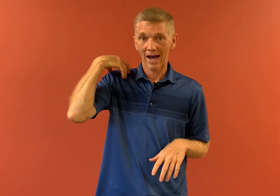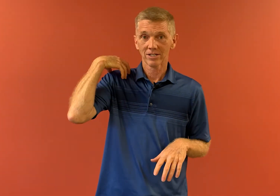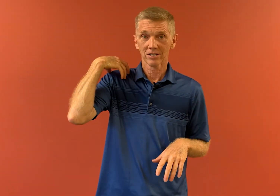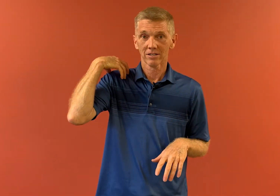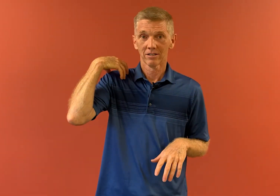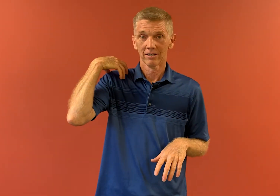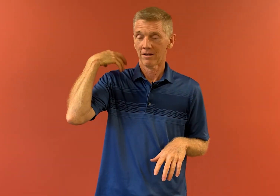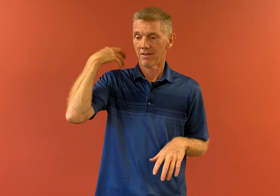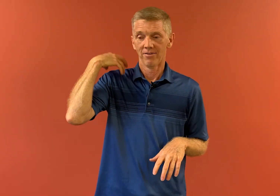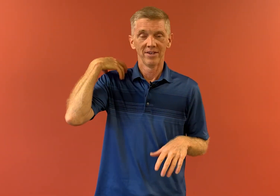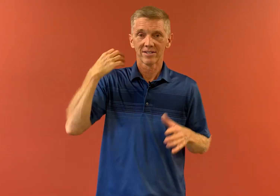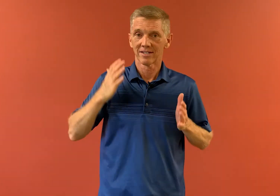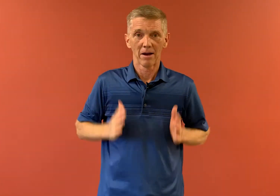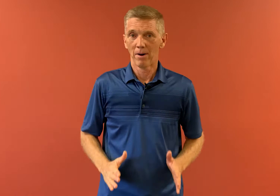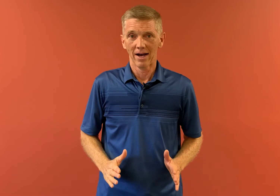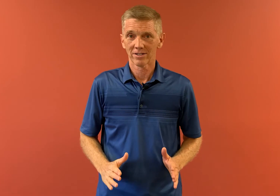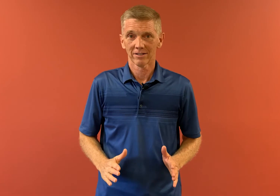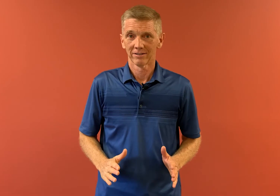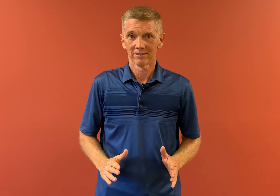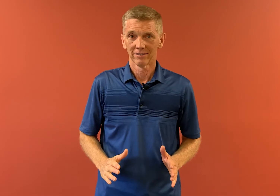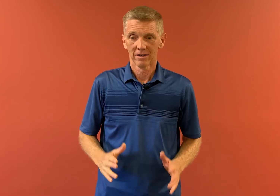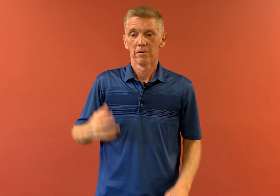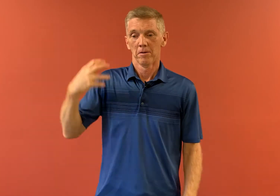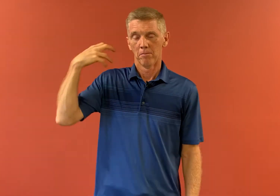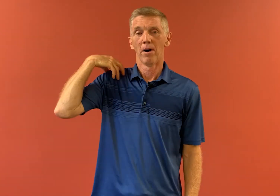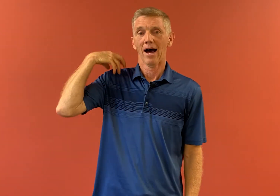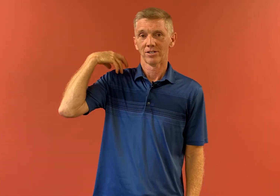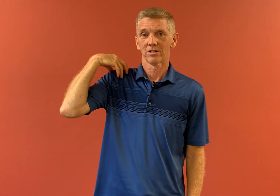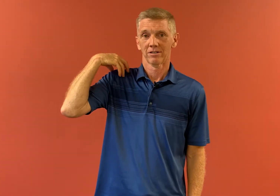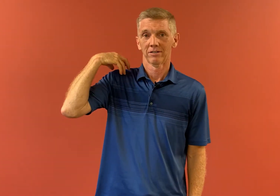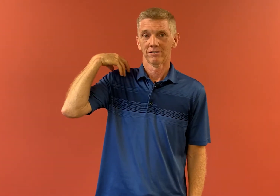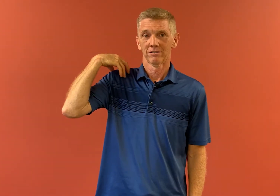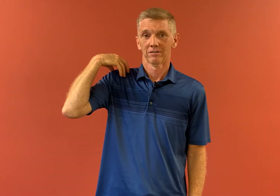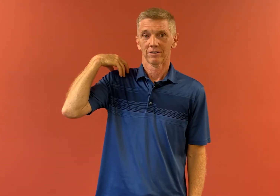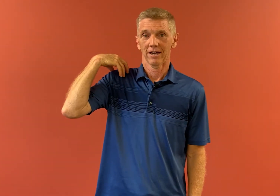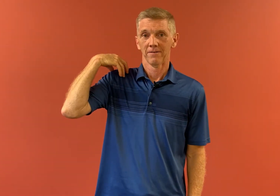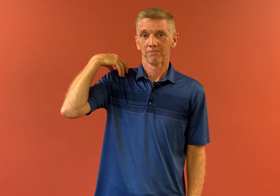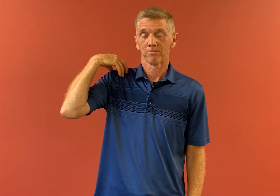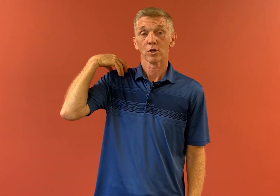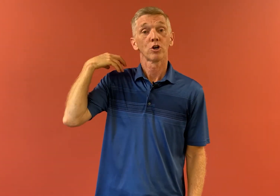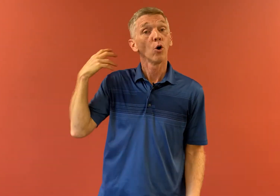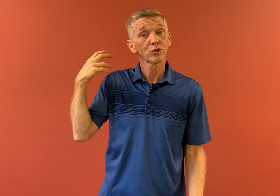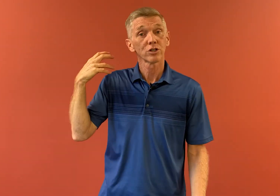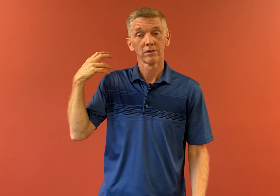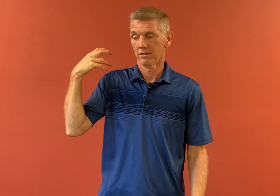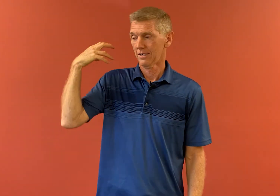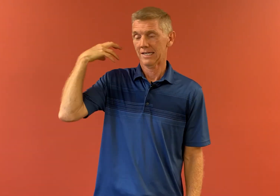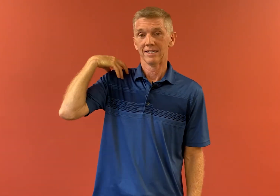Boss. This is not boss. Boss. Okay. Coach is this